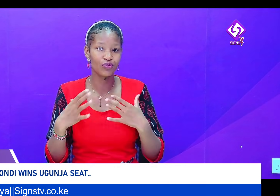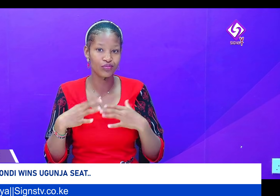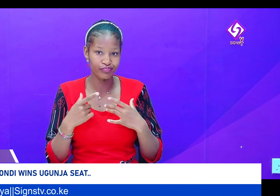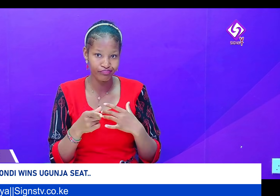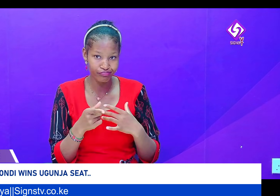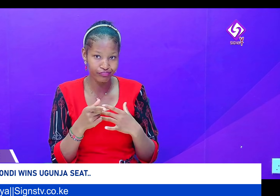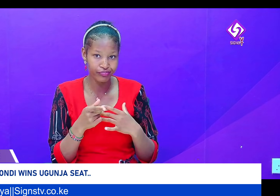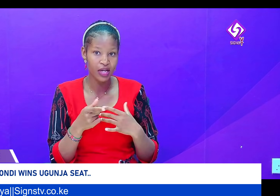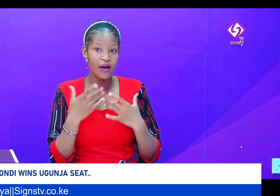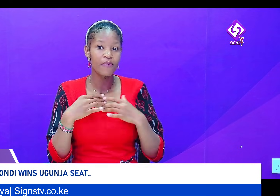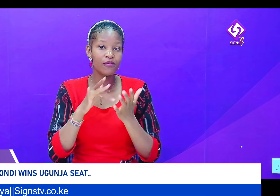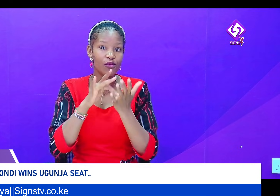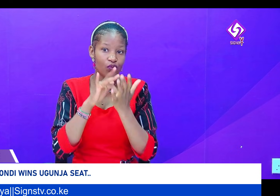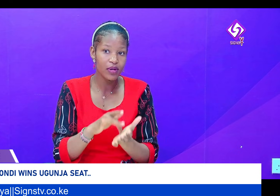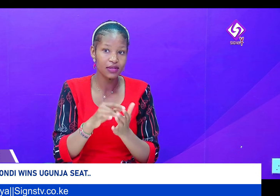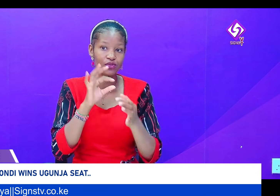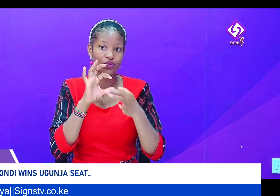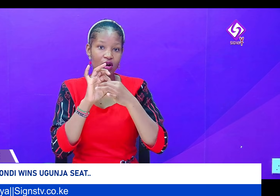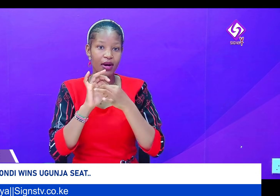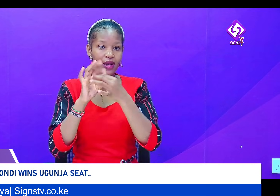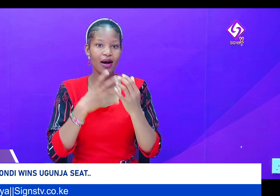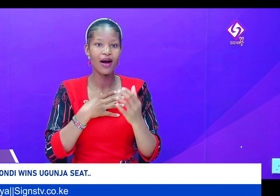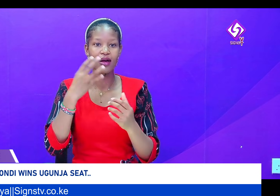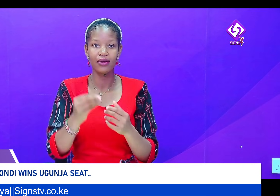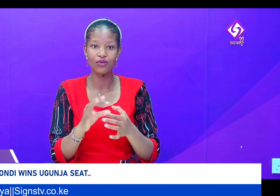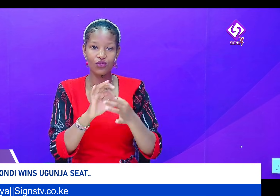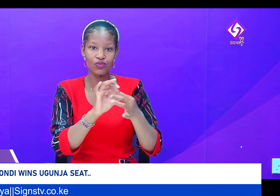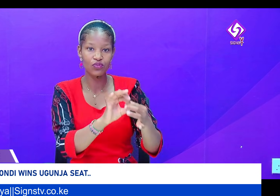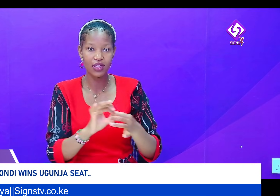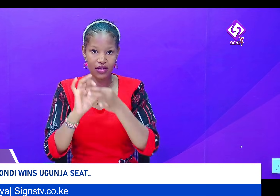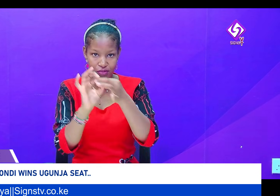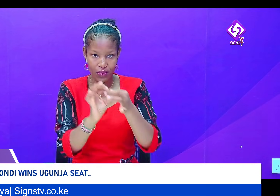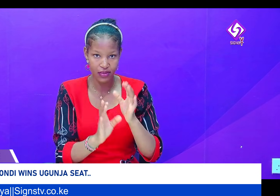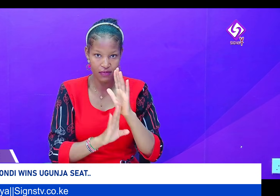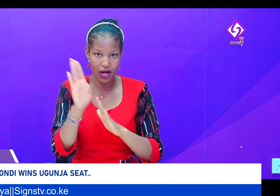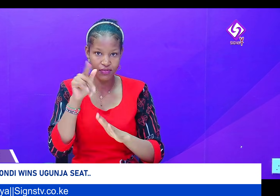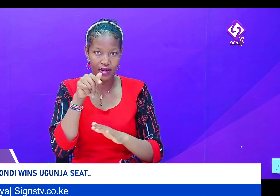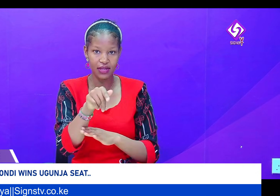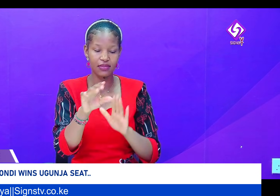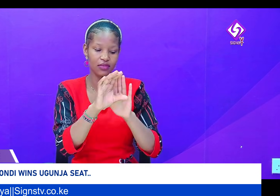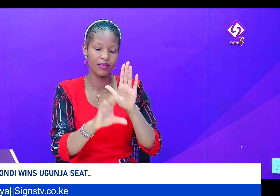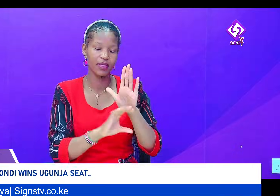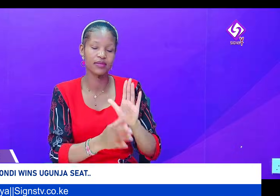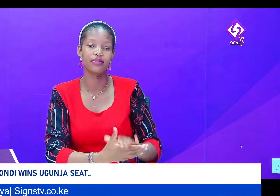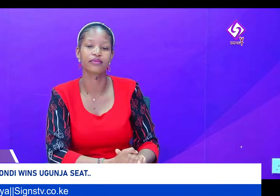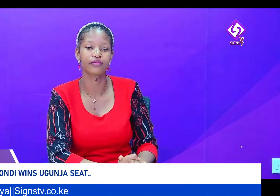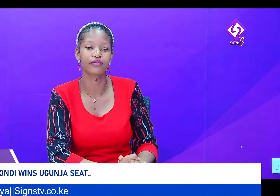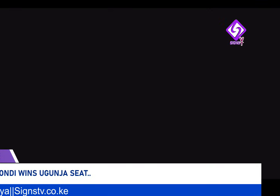competitors, emphasizing unity and collaboration to develop the constituency.